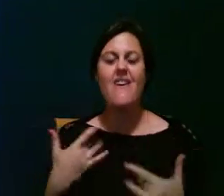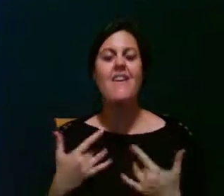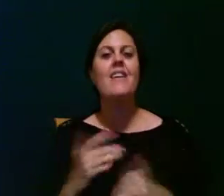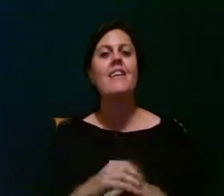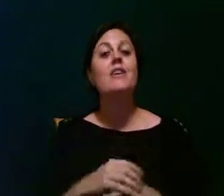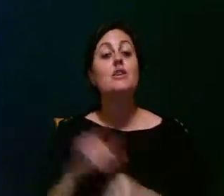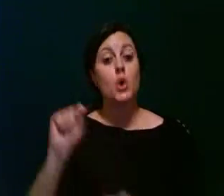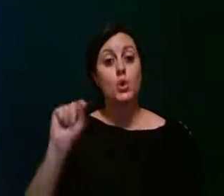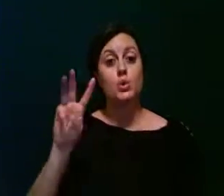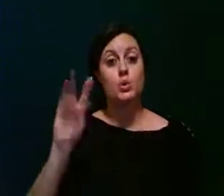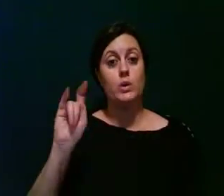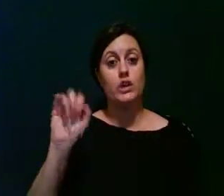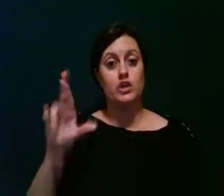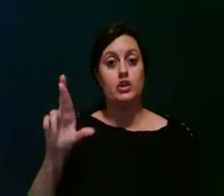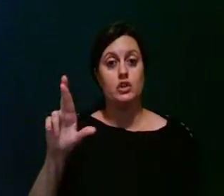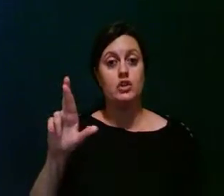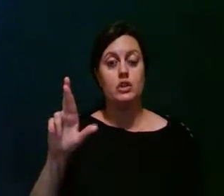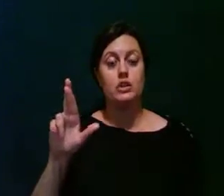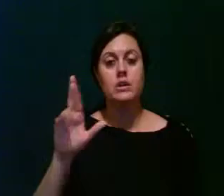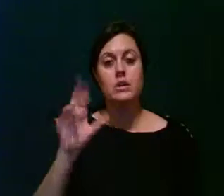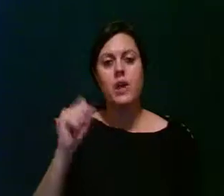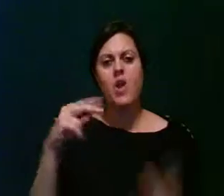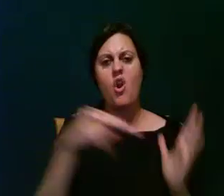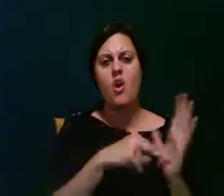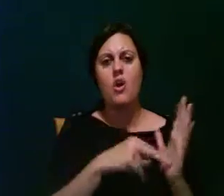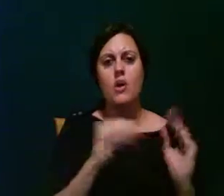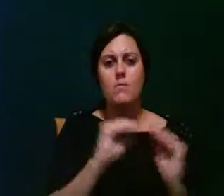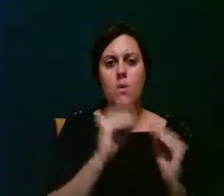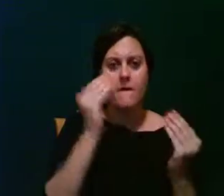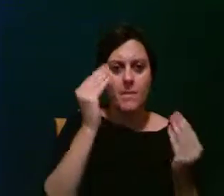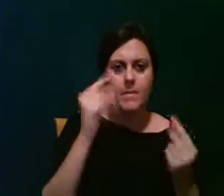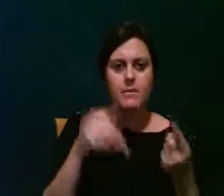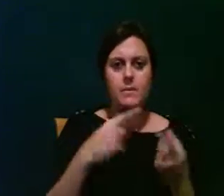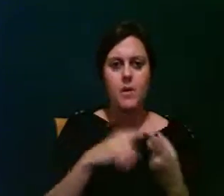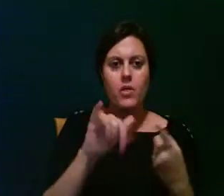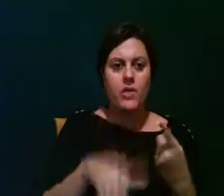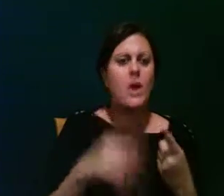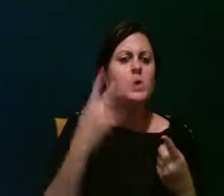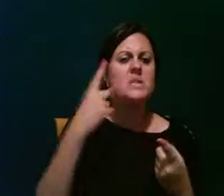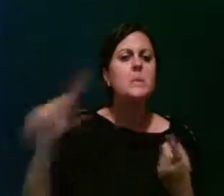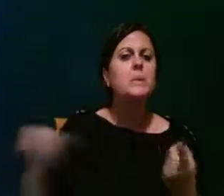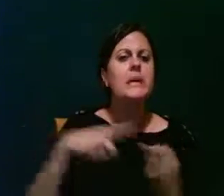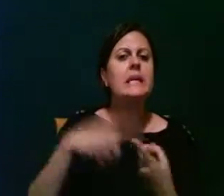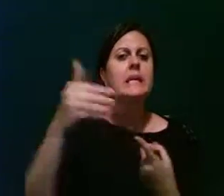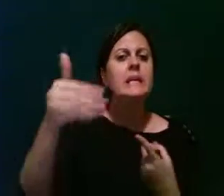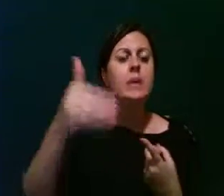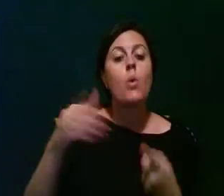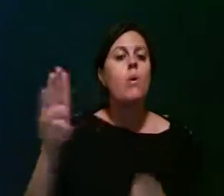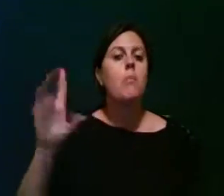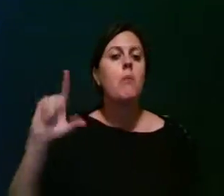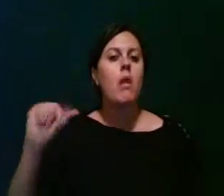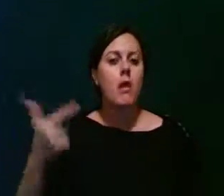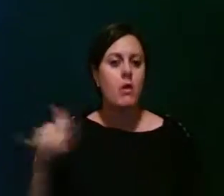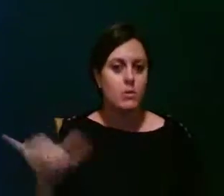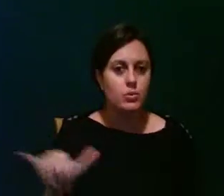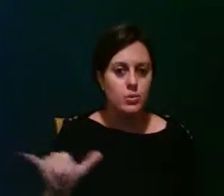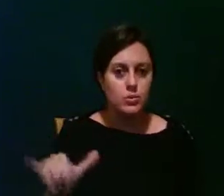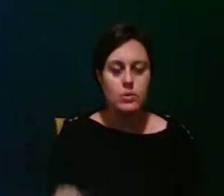Twitter or via our blog, you will see when that is happening. So. Also, for those